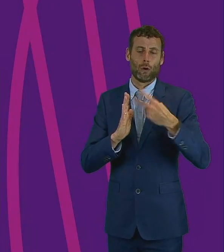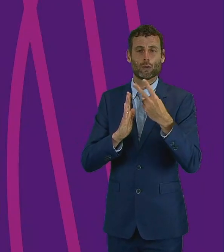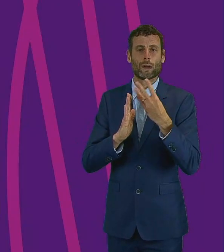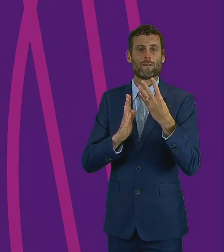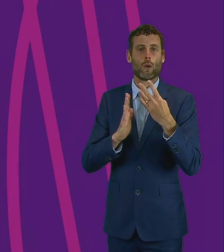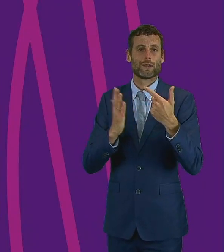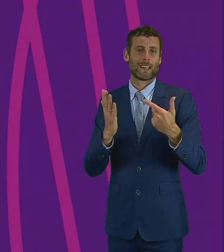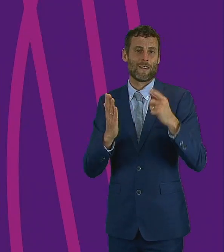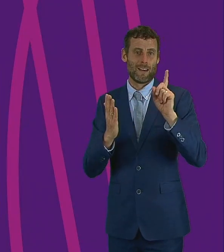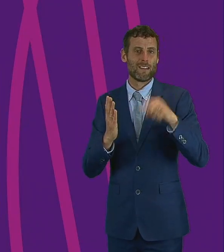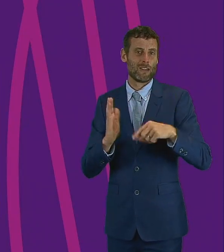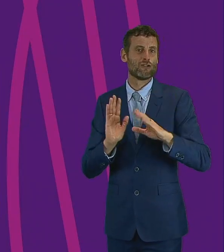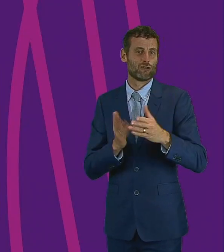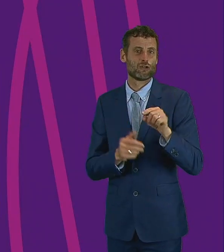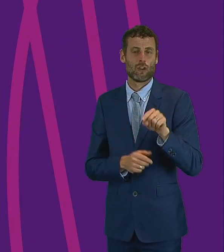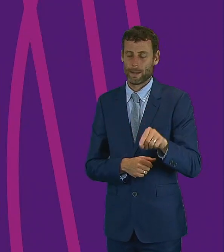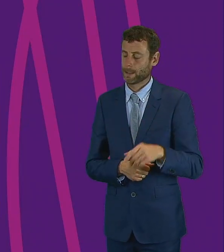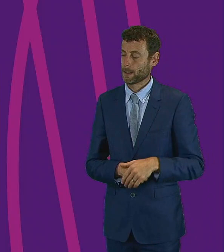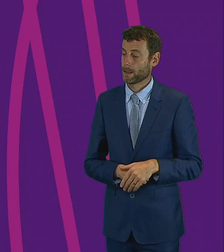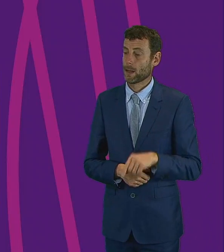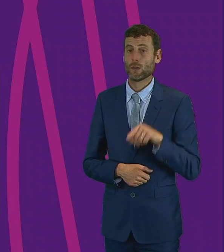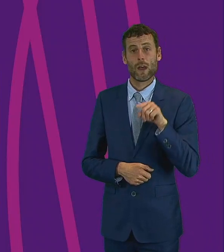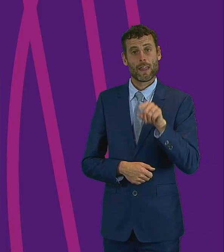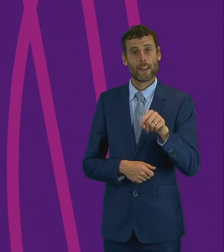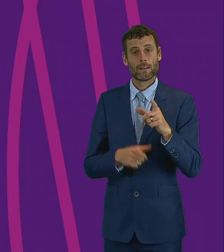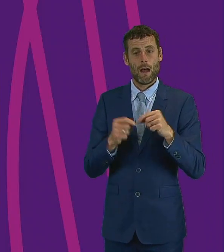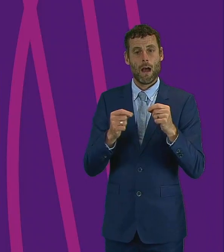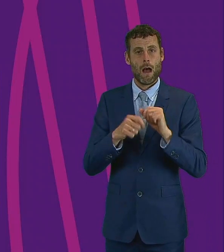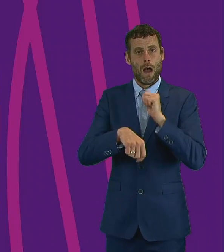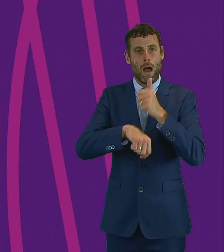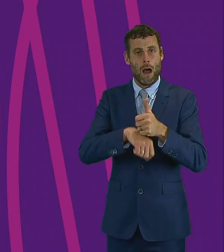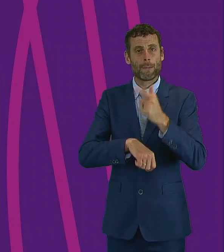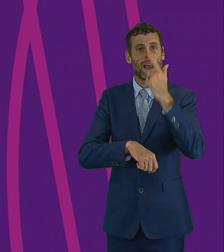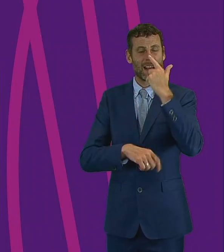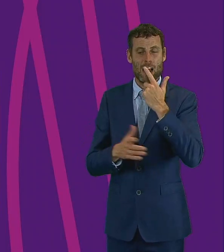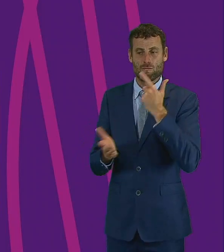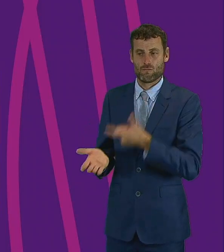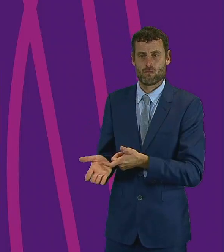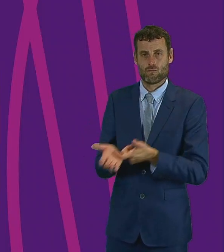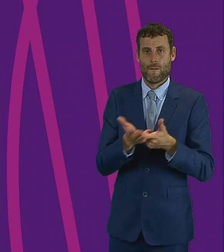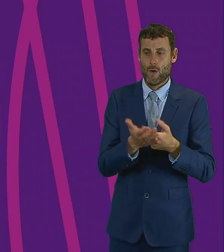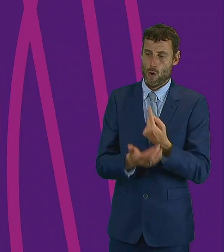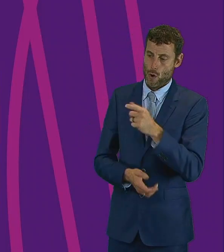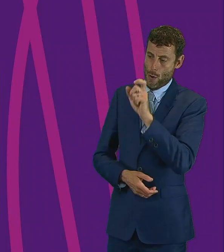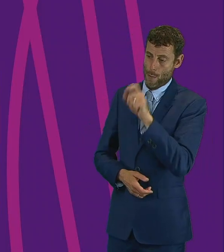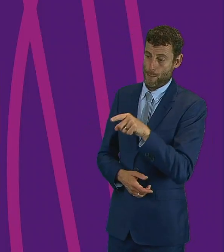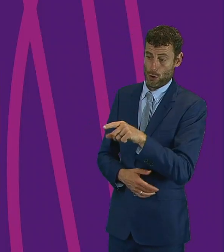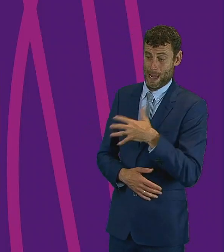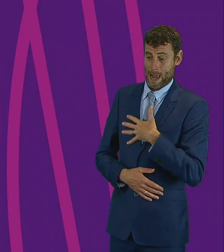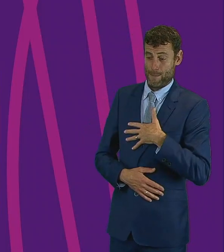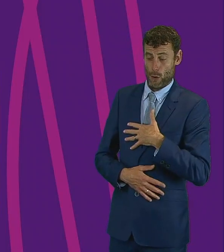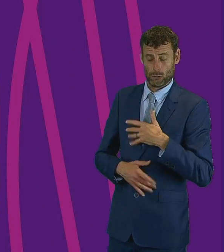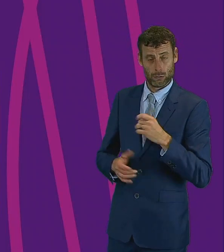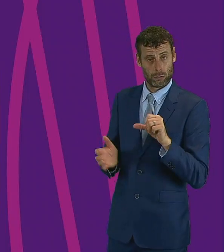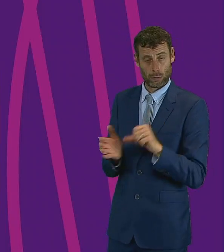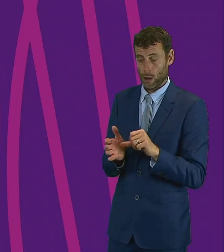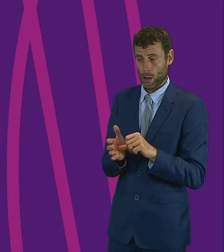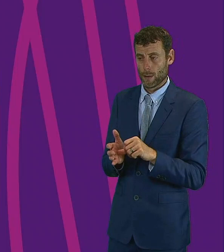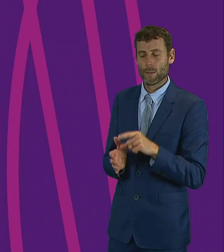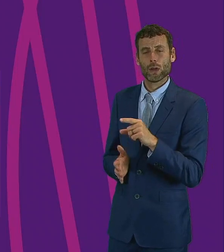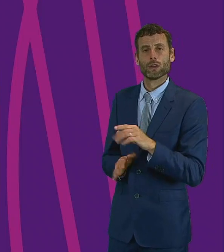help and advice. The hub can now refer individuals in emotional distress but who don't need emergency clinical intervention to